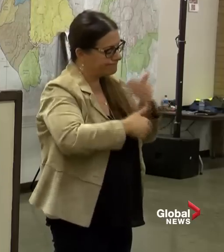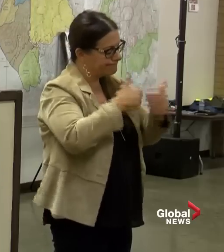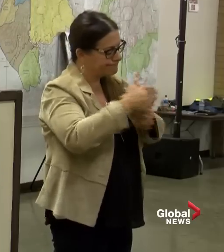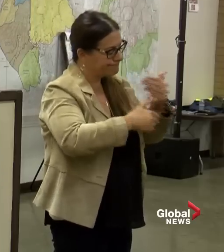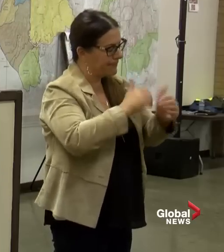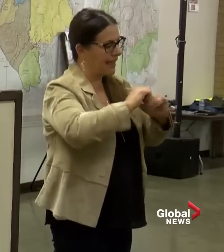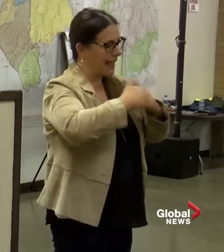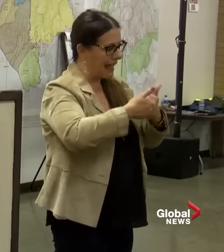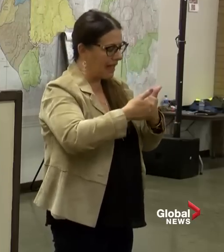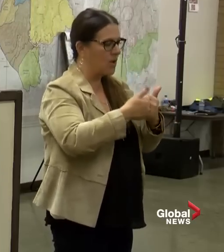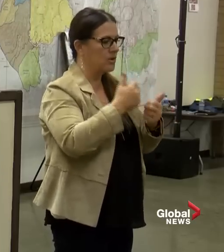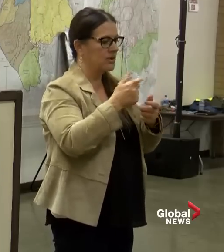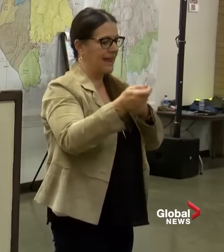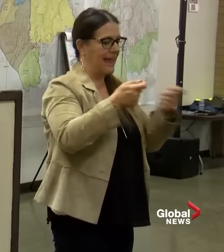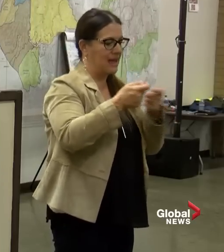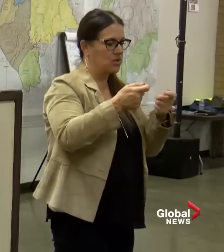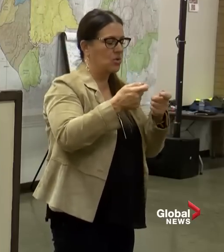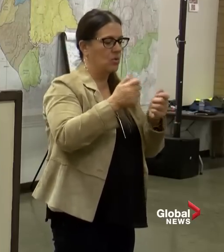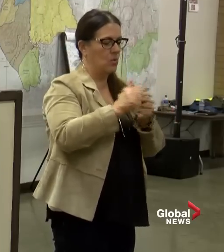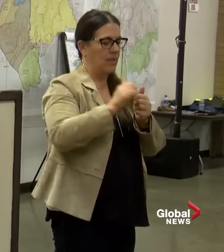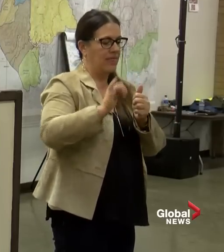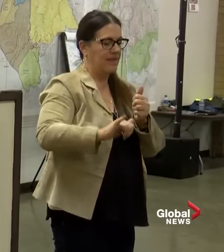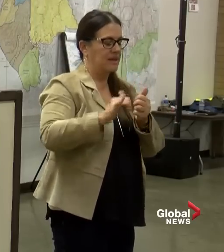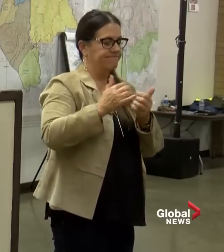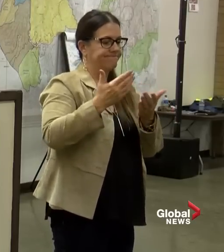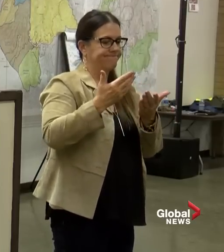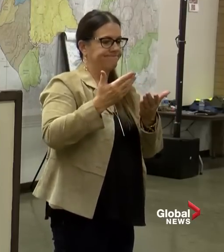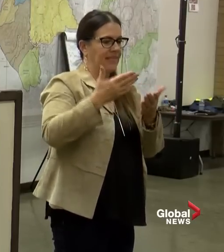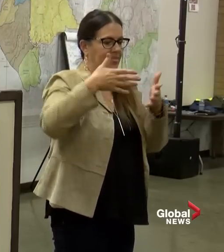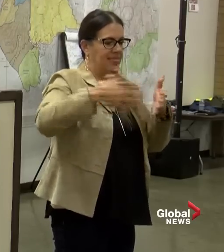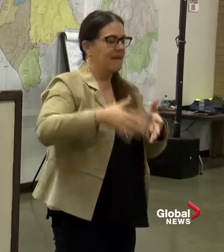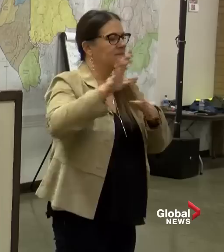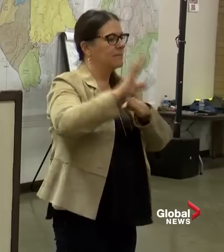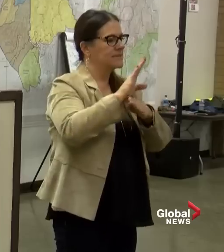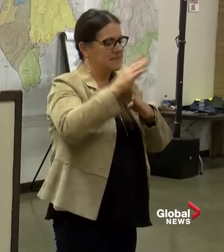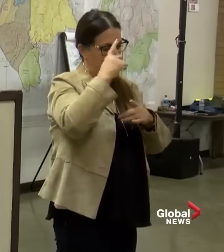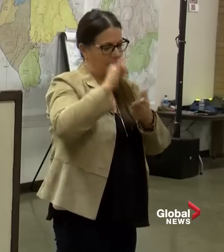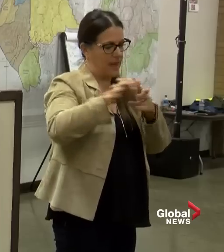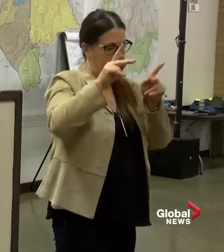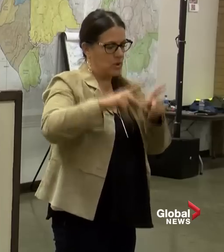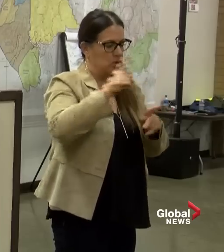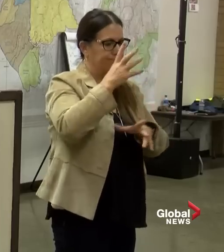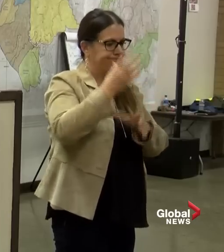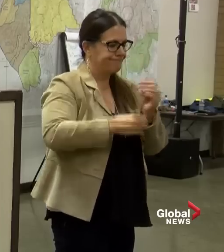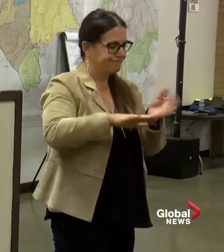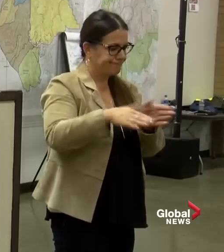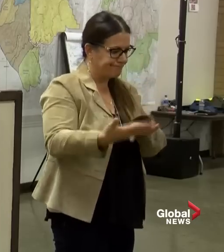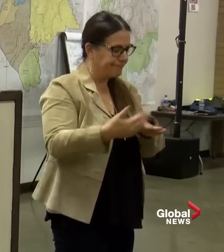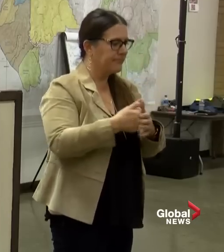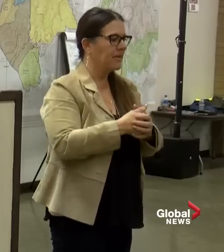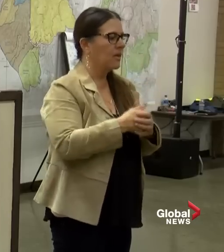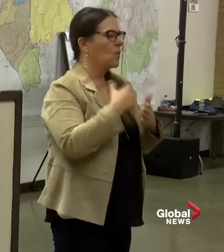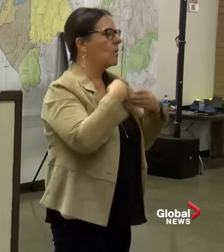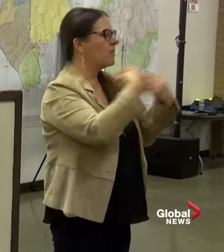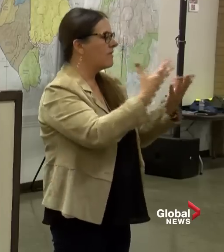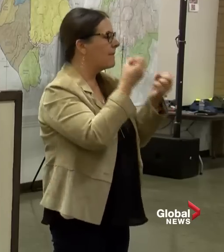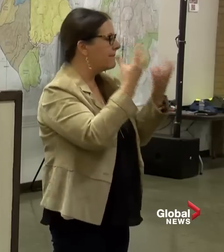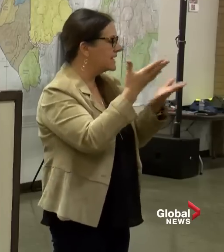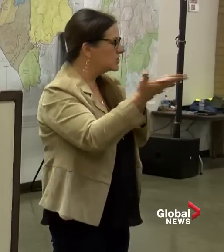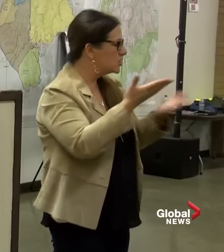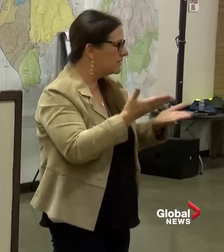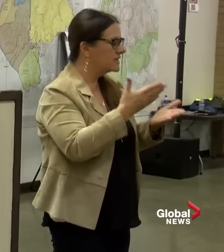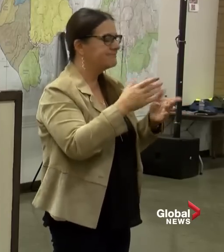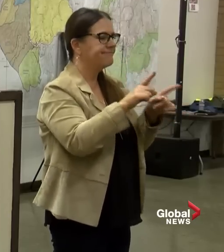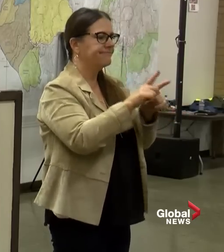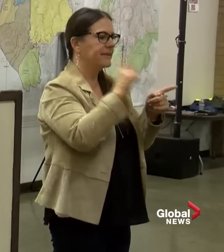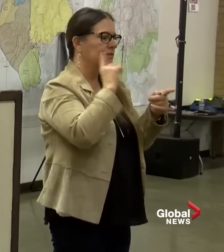of their loved ones' affairs. The location will serve impacted families with a variety of services, including